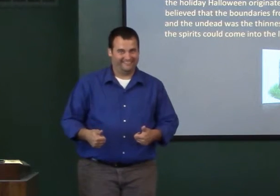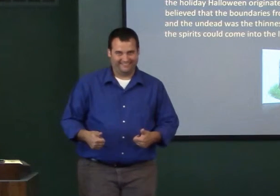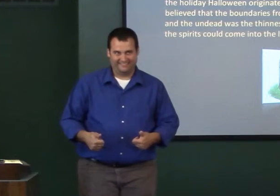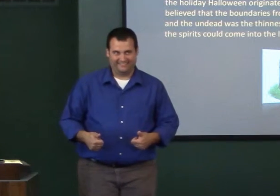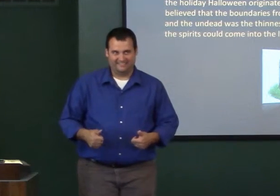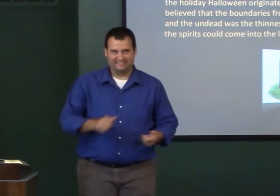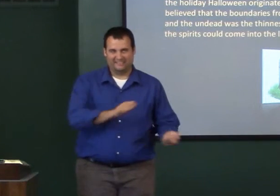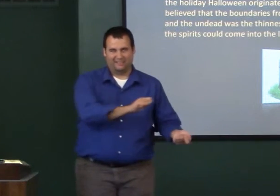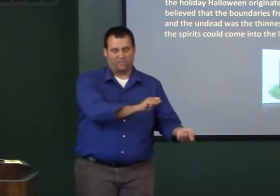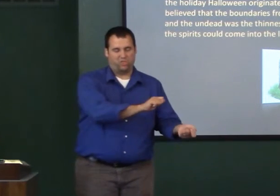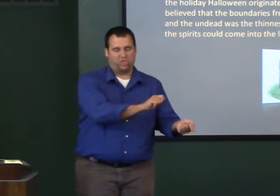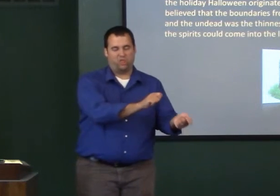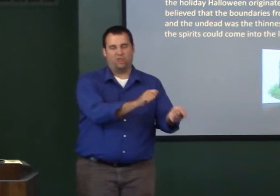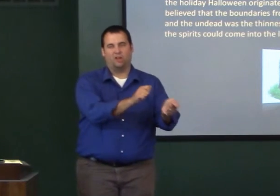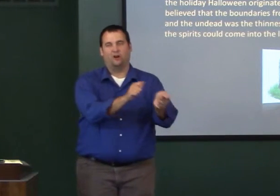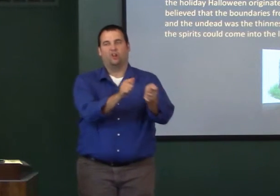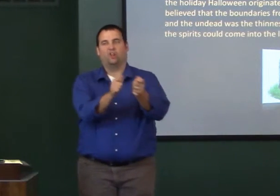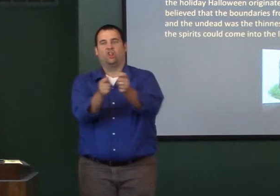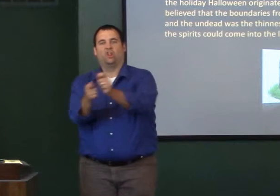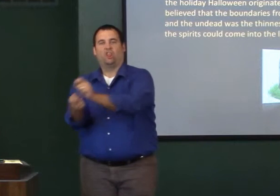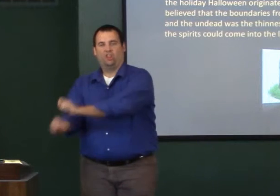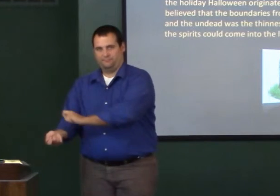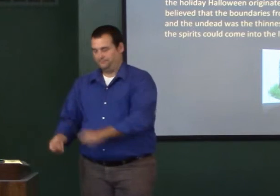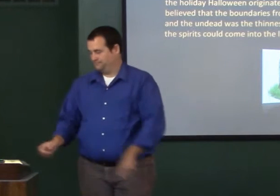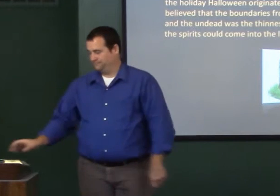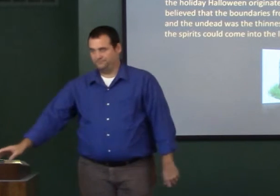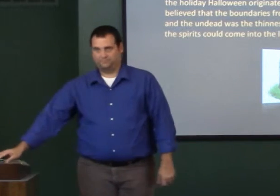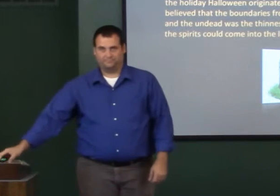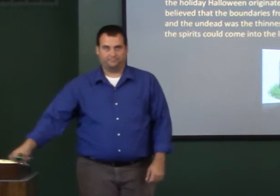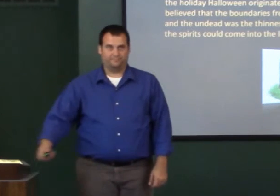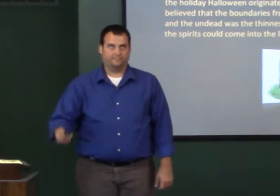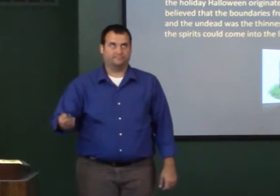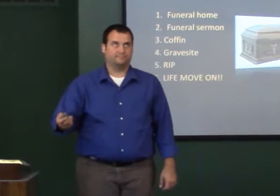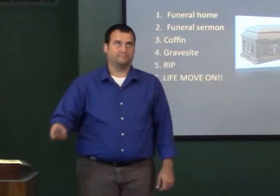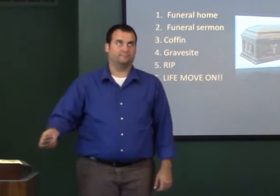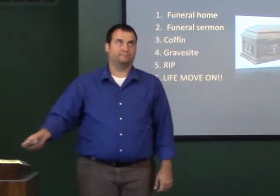that okay? So now we're going to change.